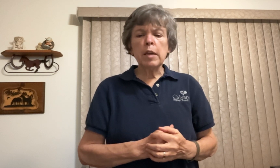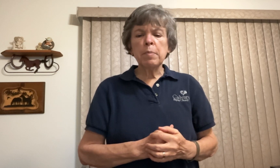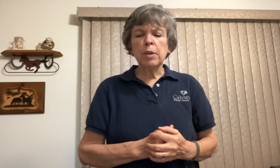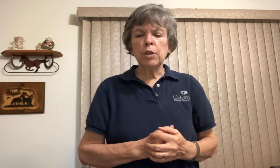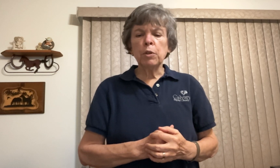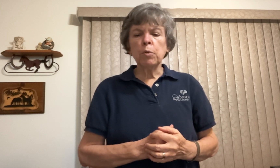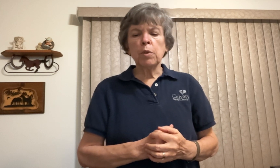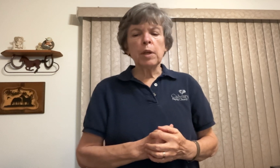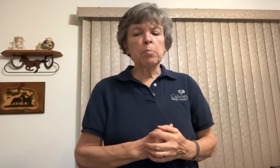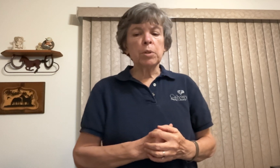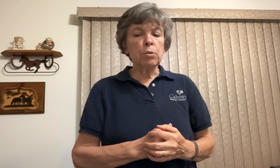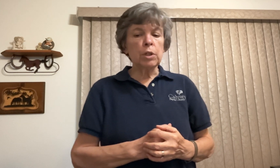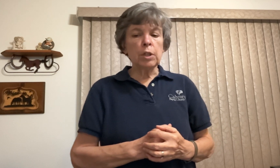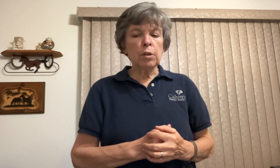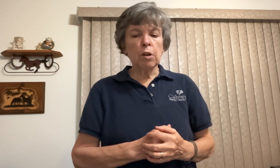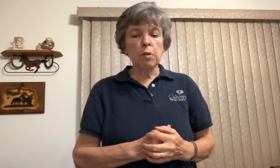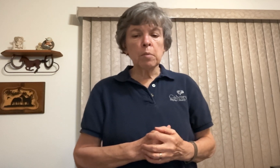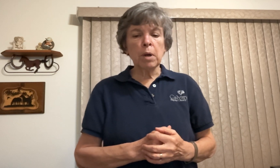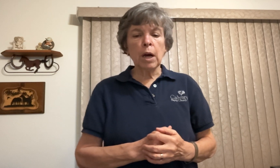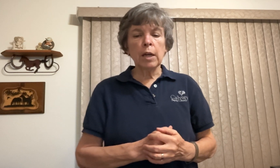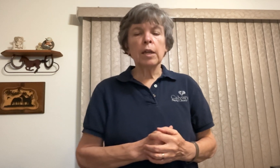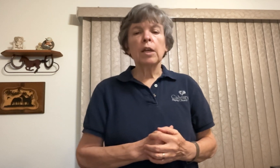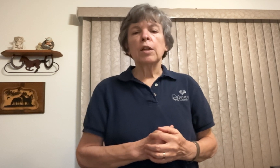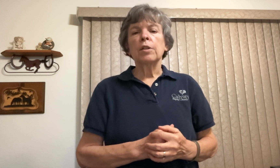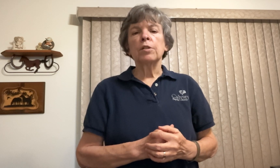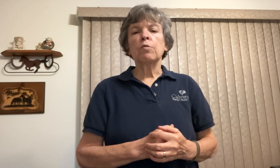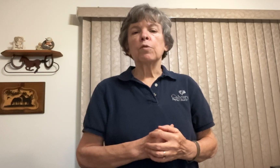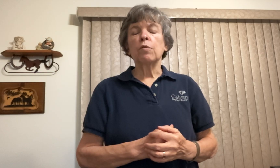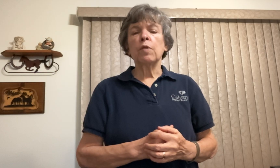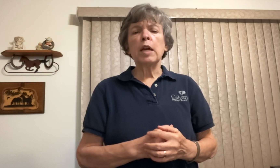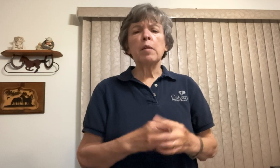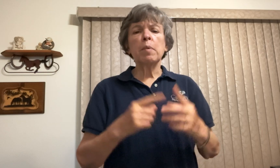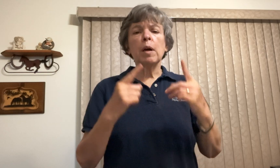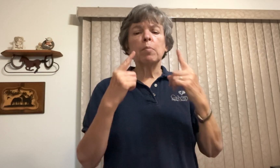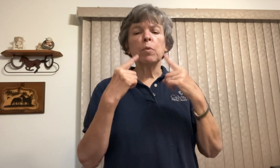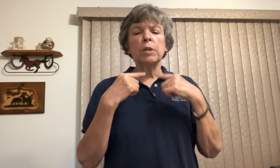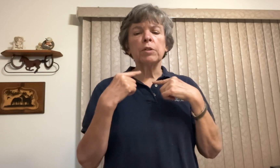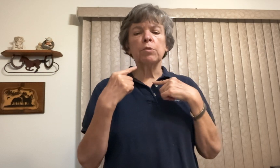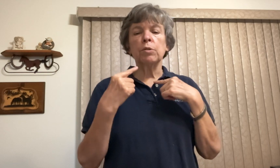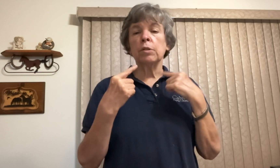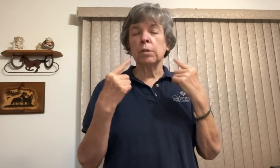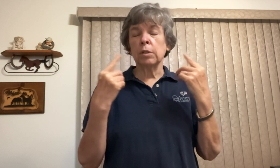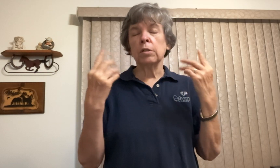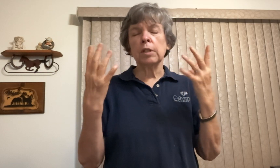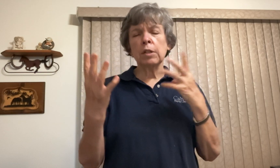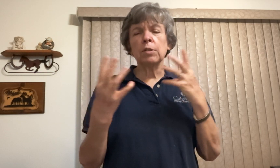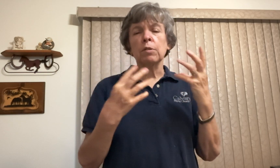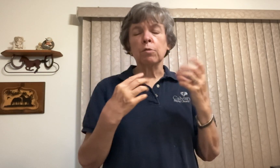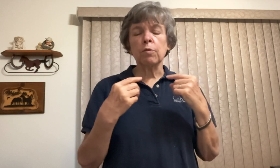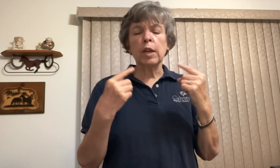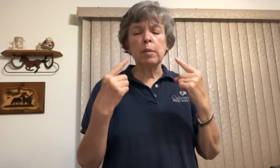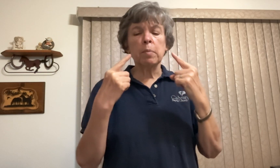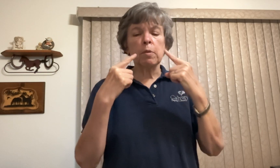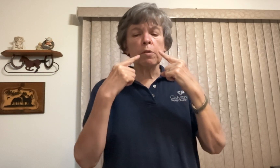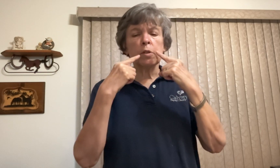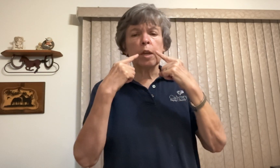Fame, youth, and beauty hurry by. So for fame, I'm going to do success or fame. They're the same